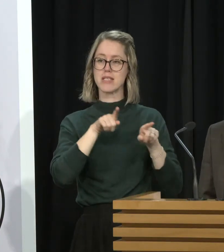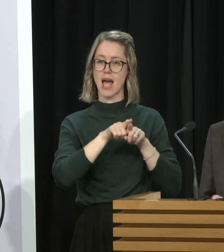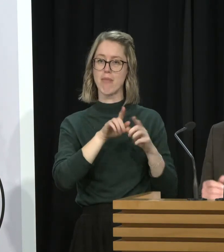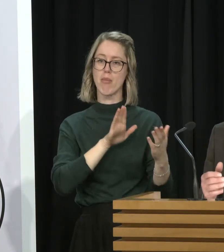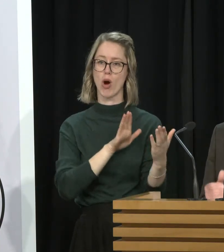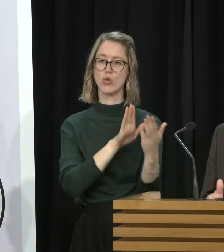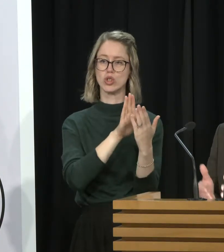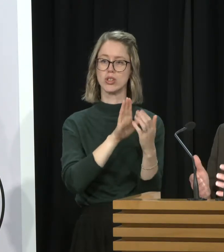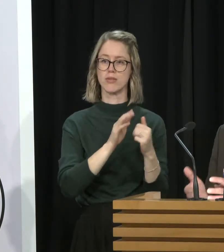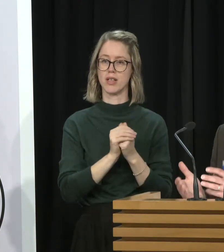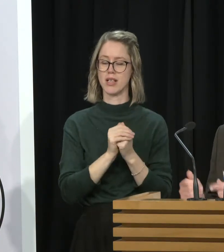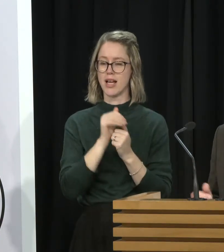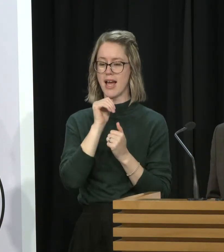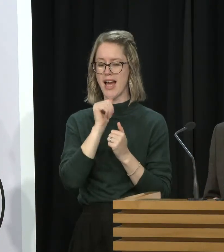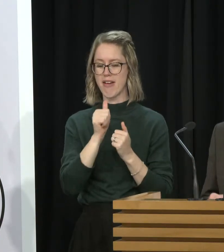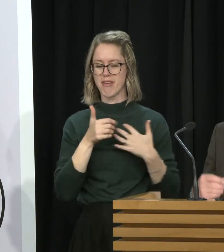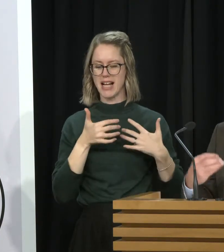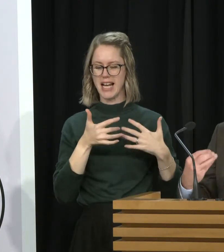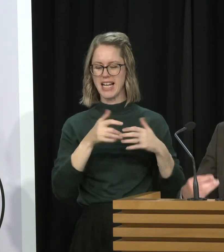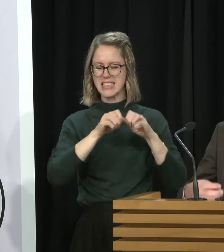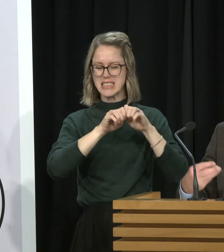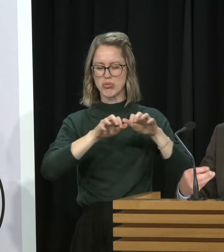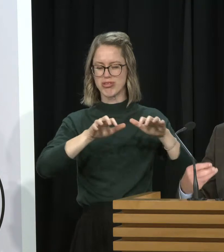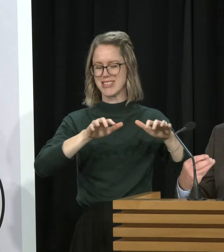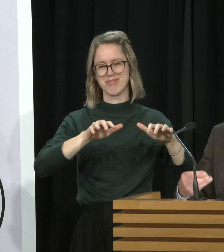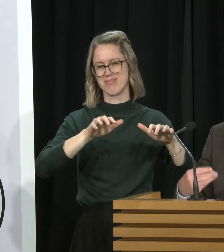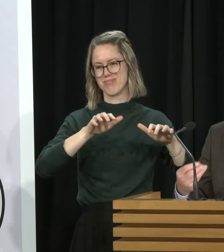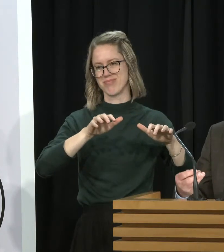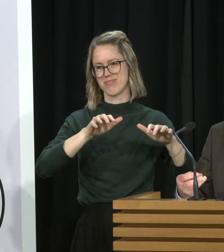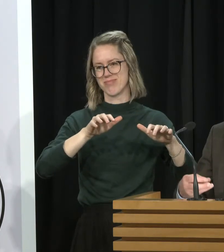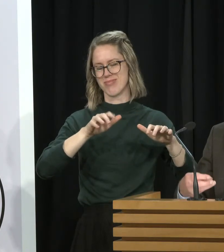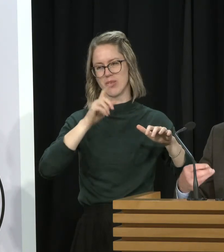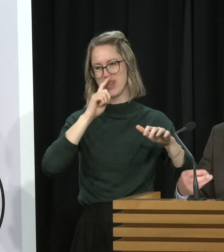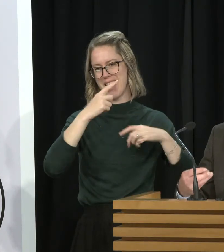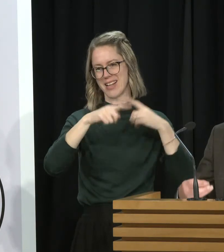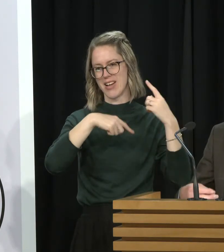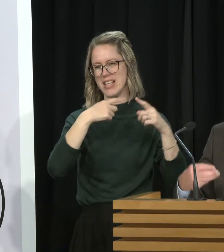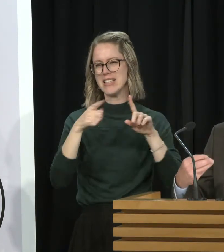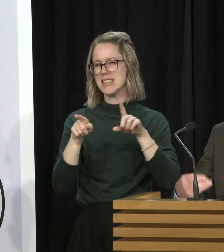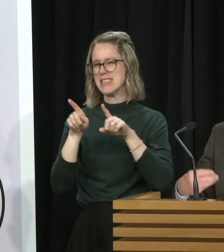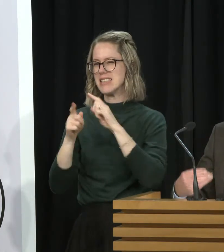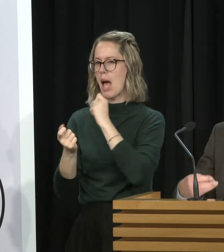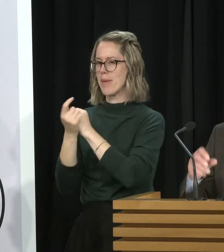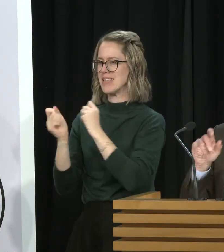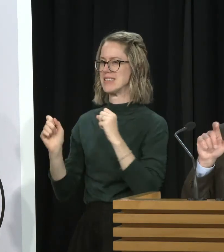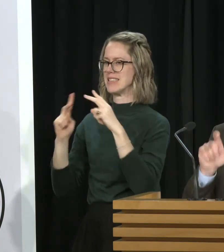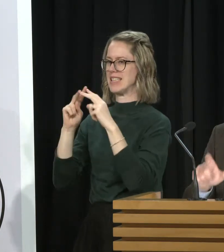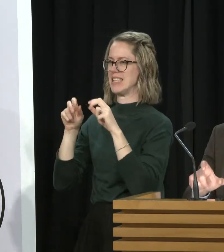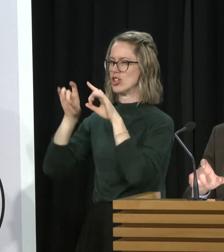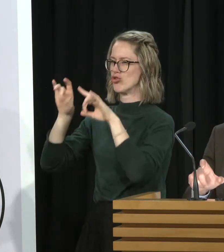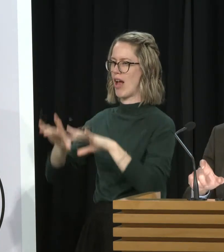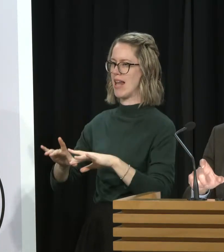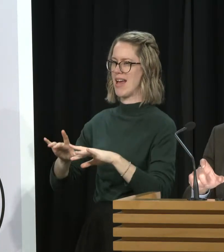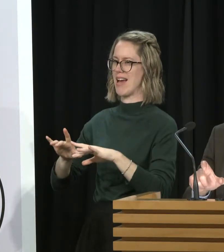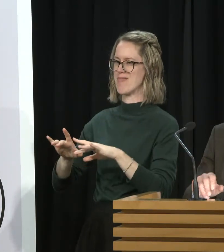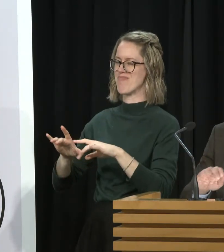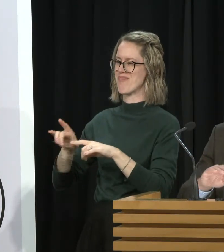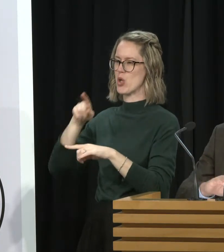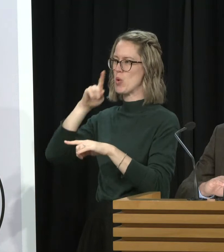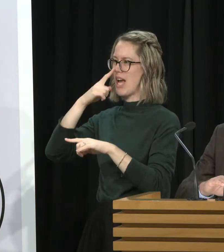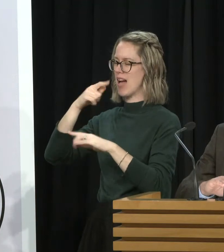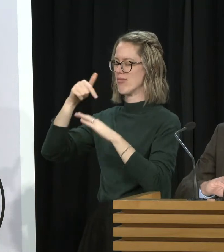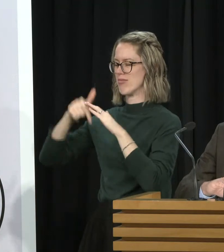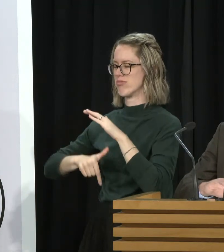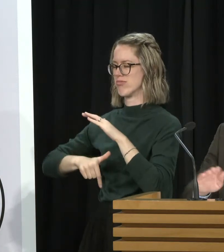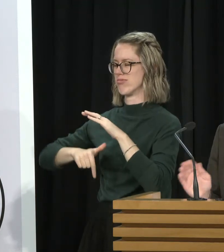approach. If we got further infections, we could not maintain, and we've seen New South Wales as well, you can't really maintain that level of intensity,